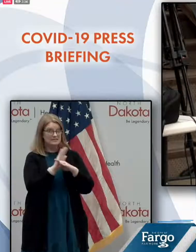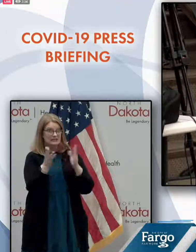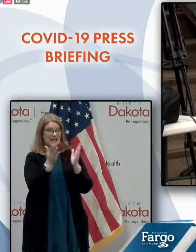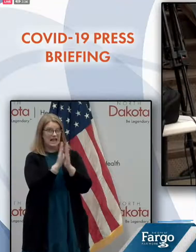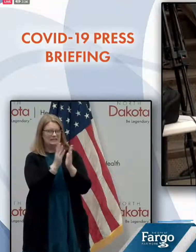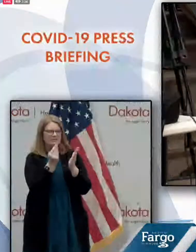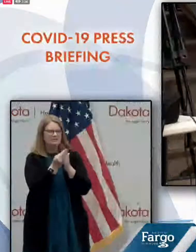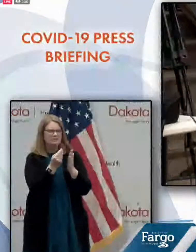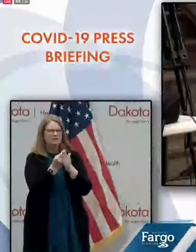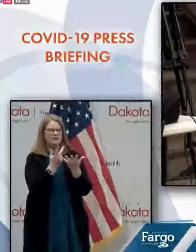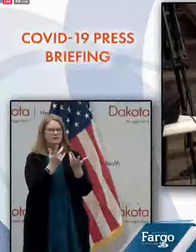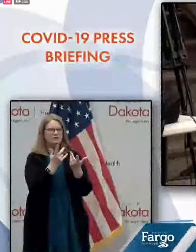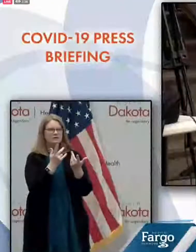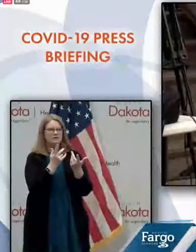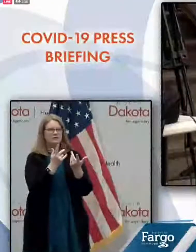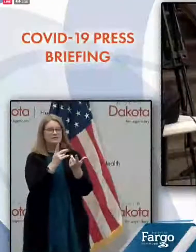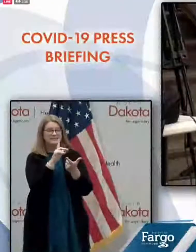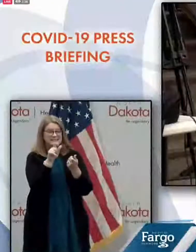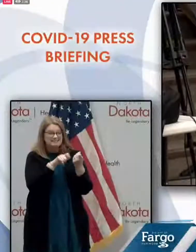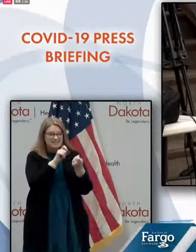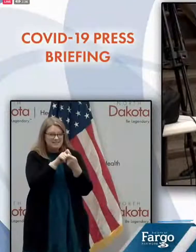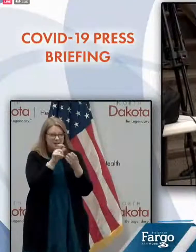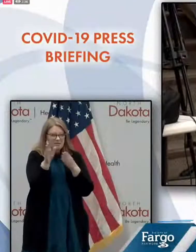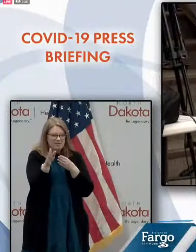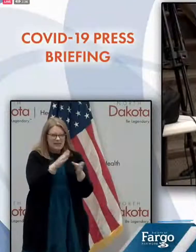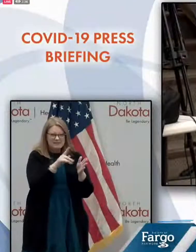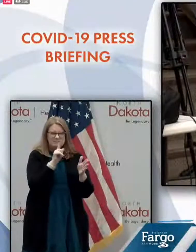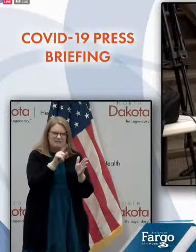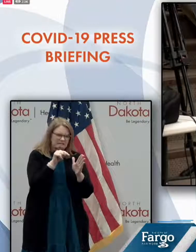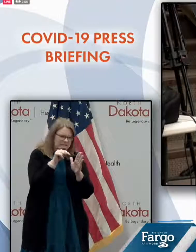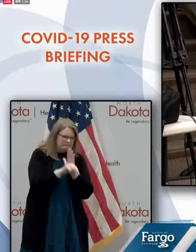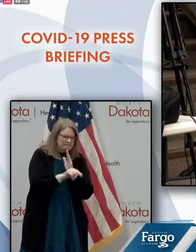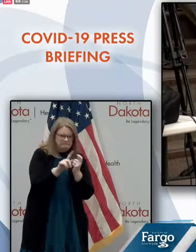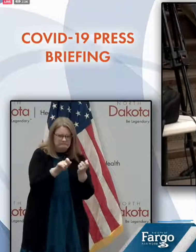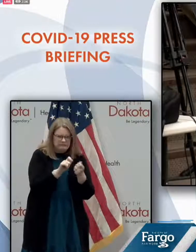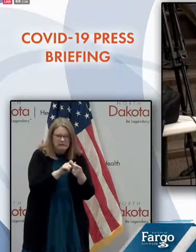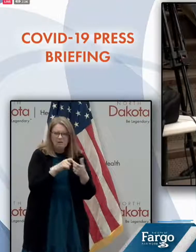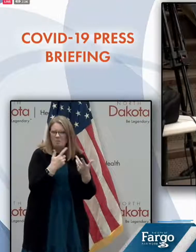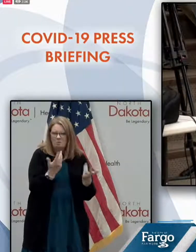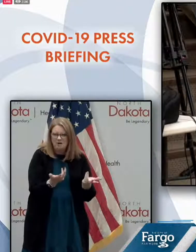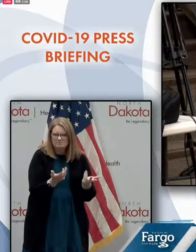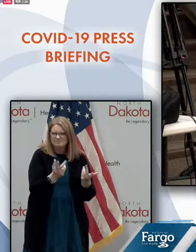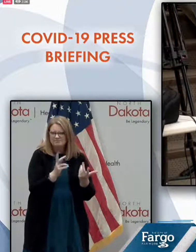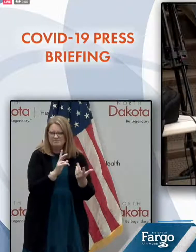How specific are their plans have to be? Do they have to detail what they're going to do actually, or